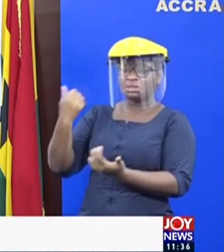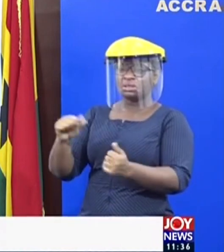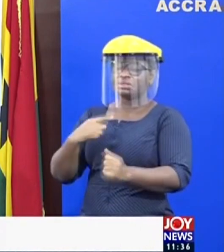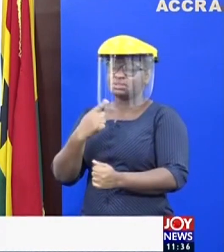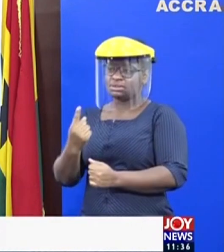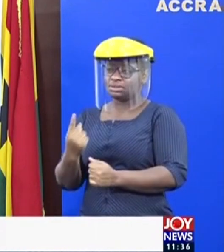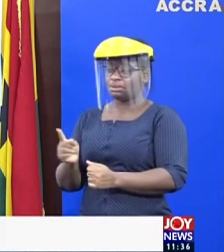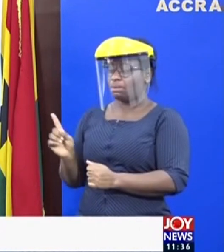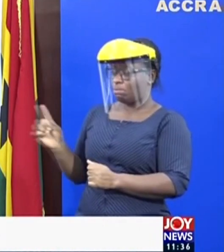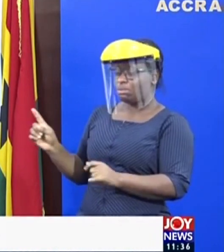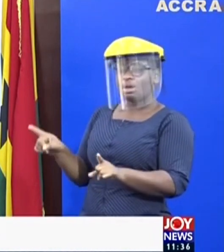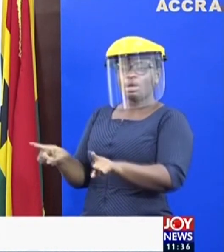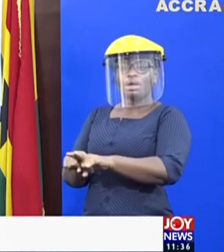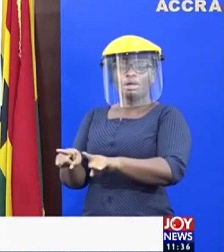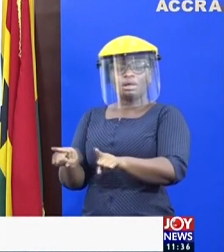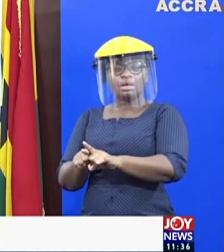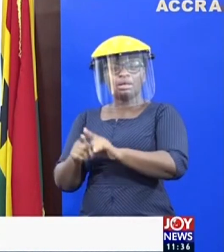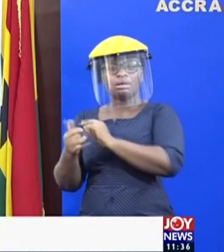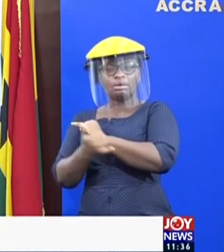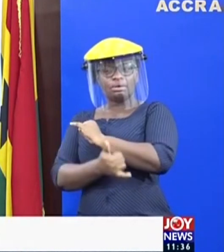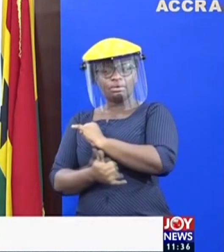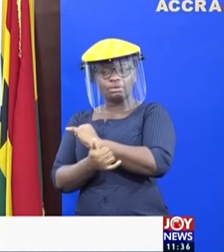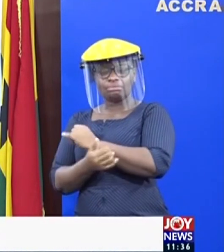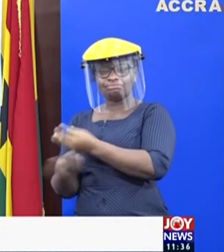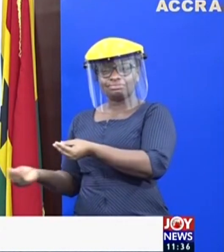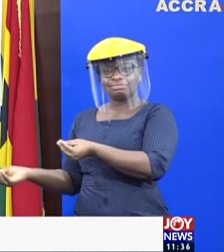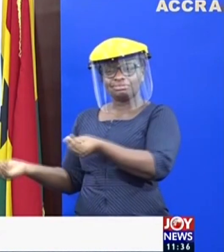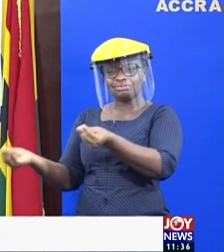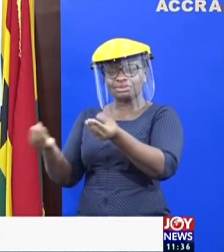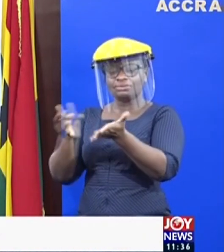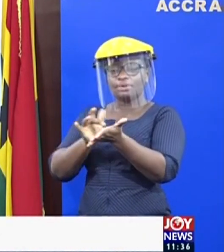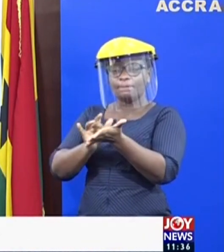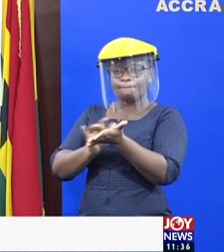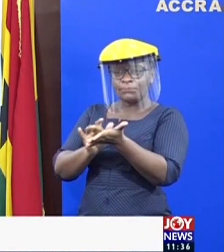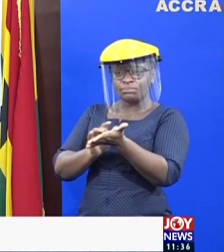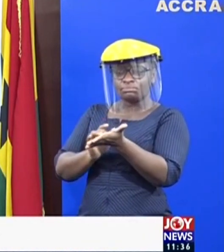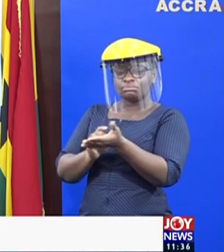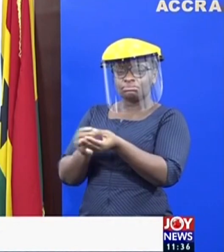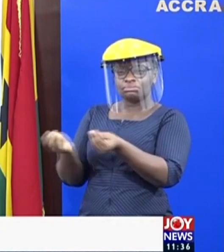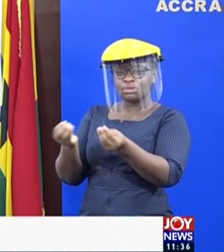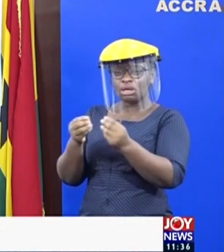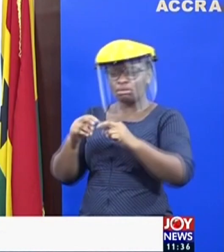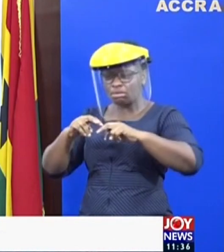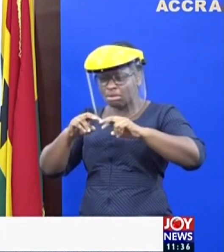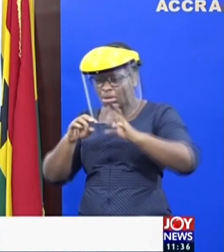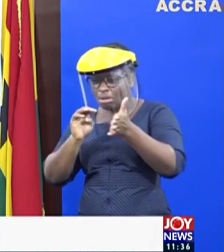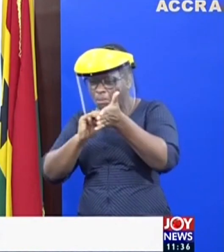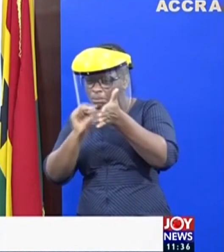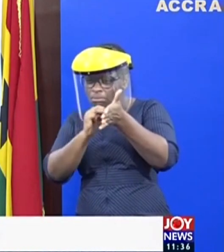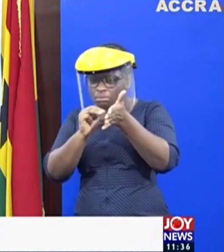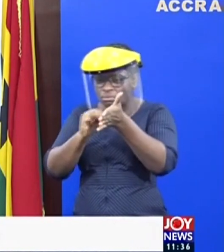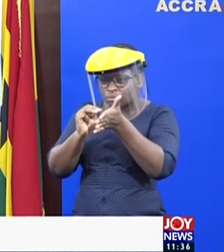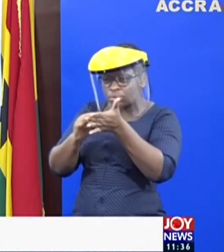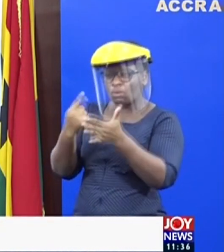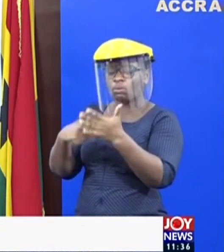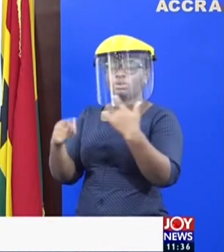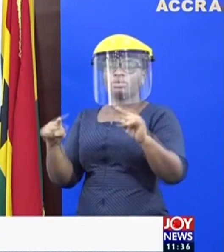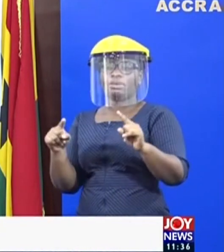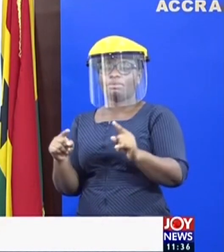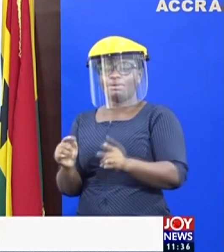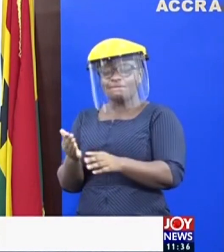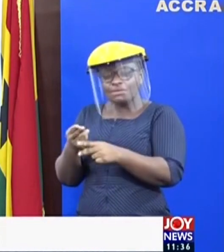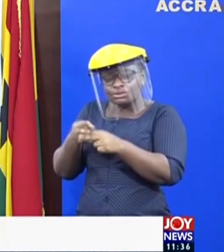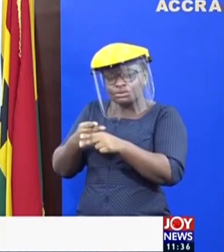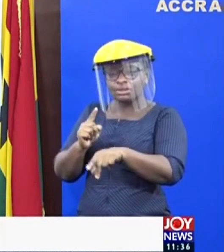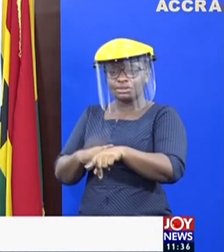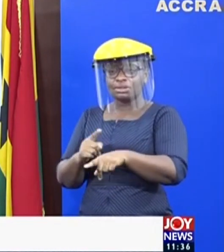as a country are giving hydroxychloroquine, and we are also monitoring outcomes. Very soon our results